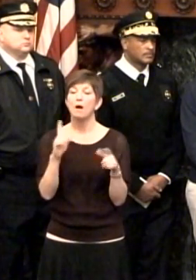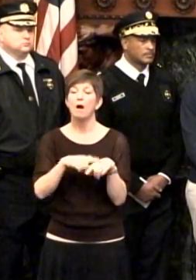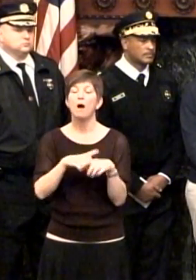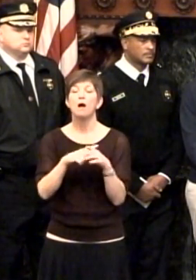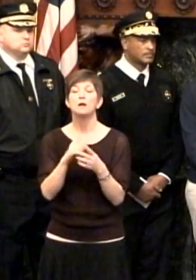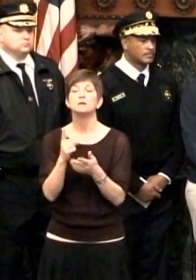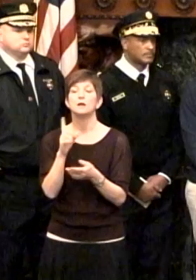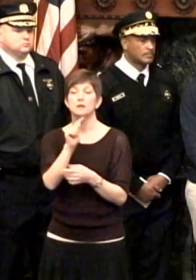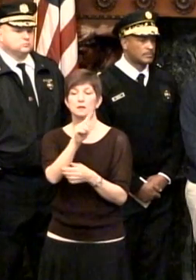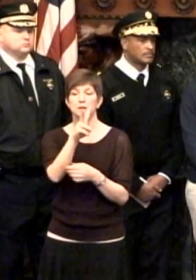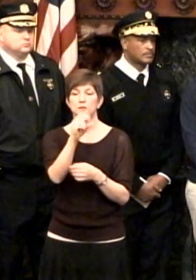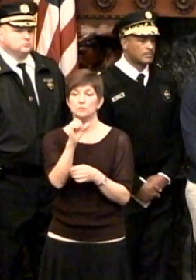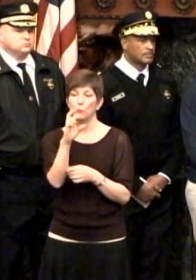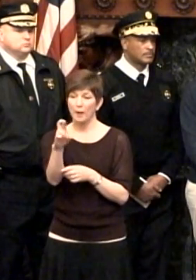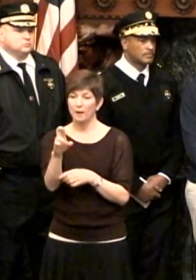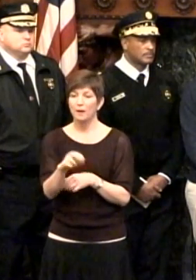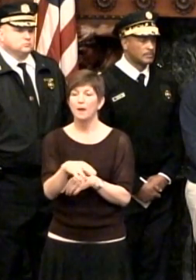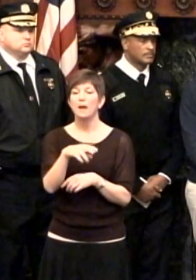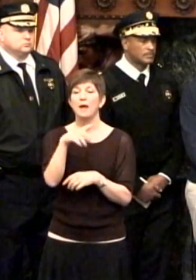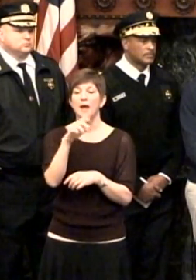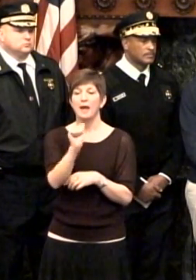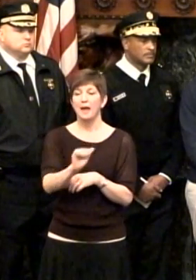Twitter. That's at